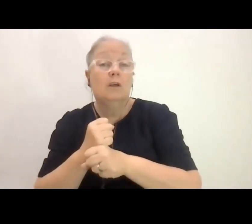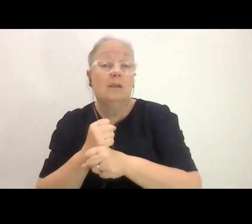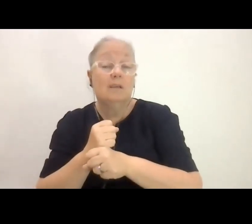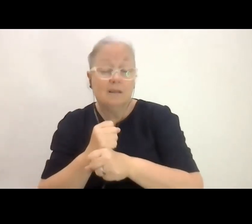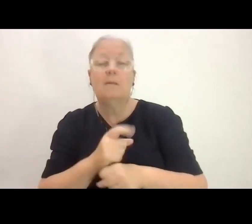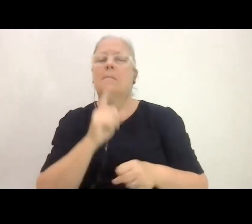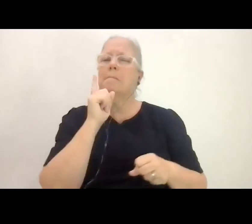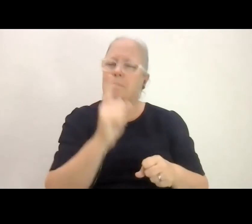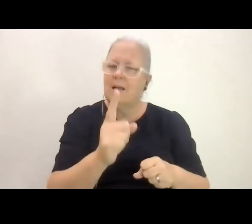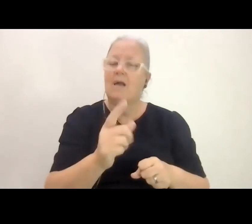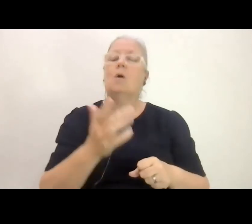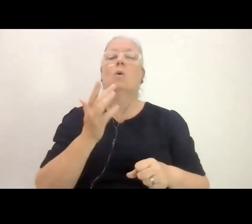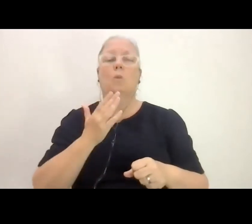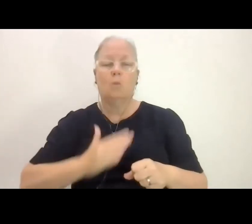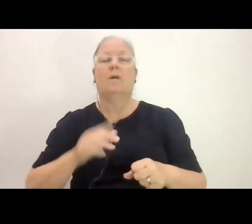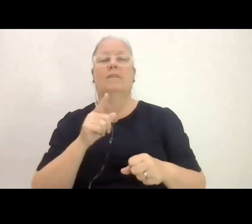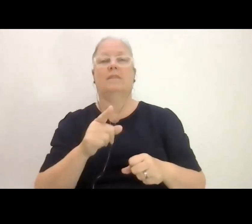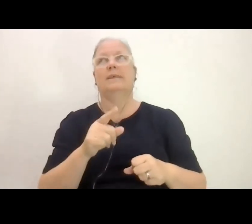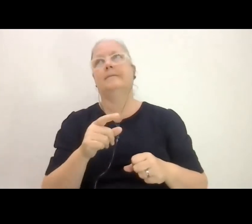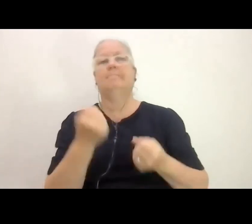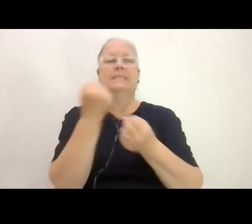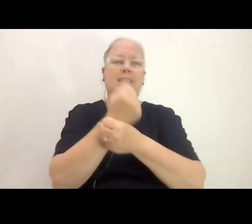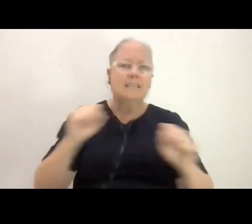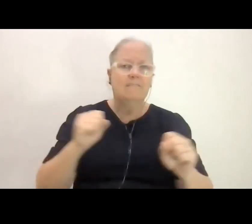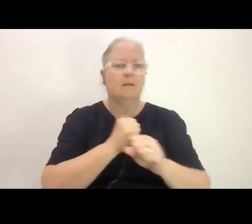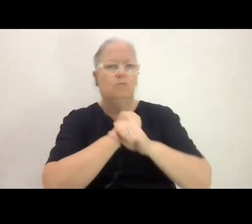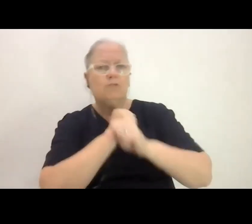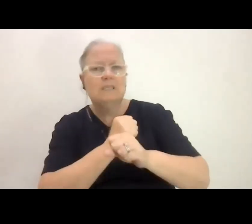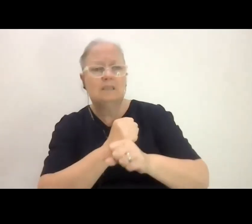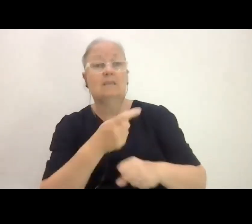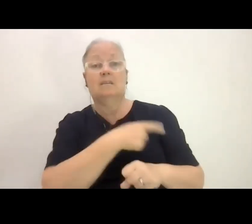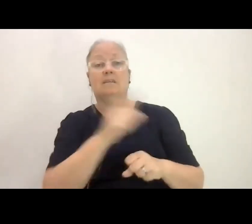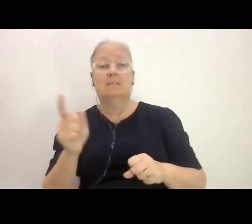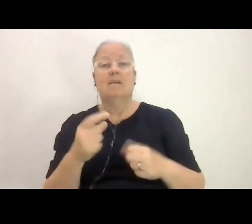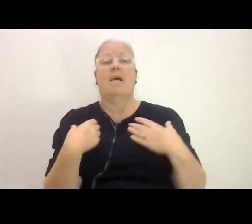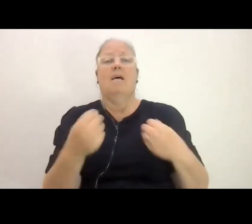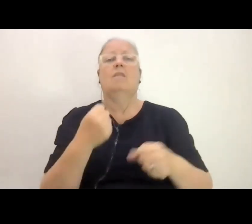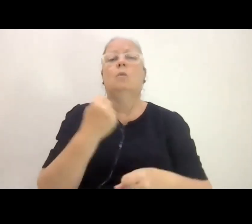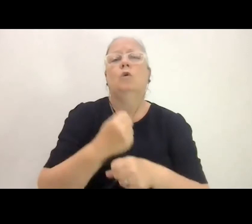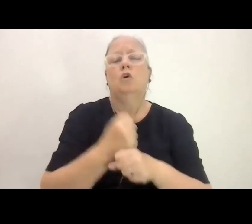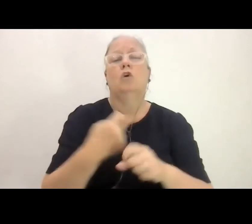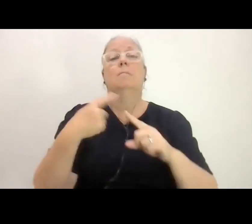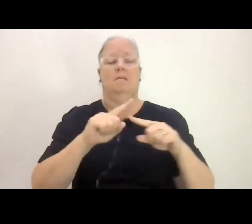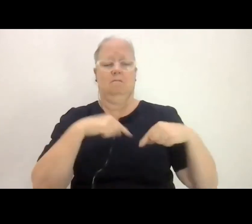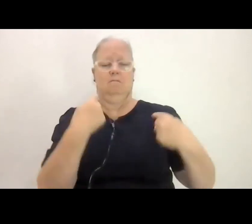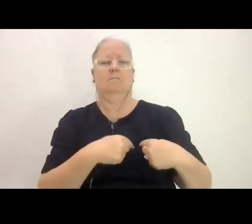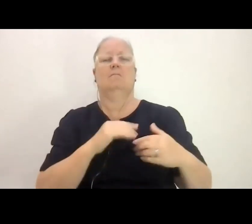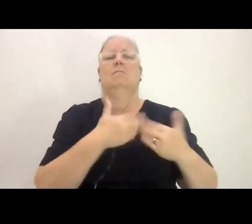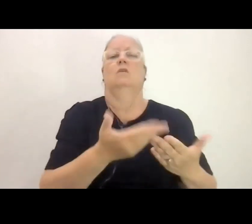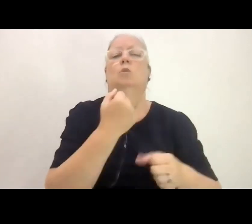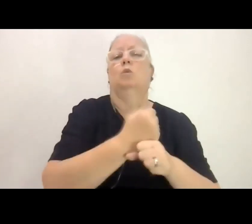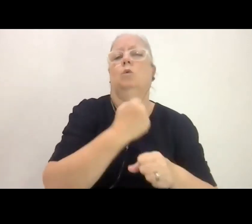of the protection and safety of frontline healthcare workers and volunteers. Additionally, we have to invest